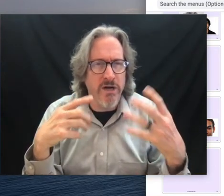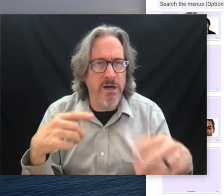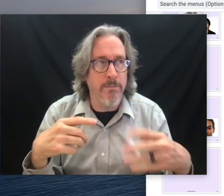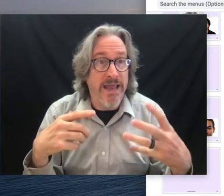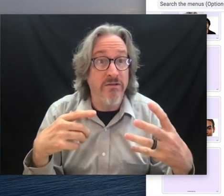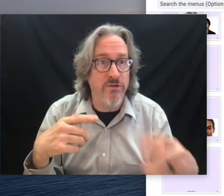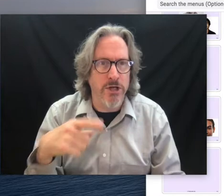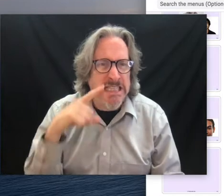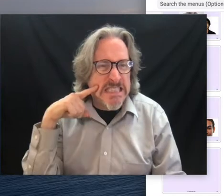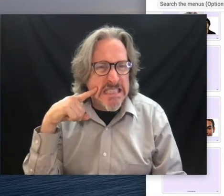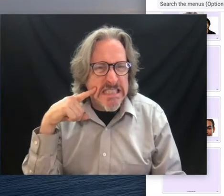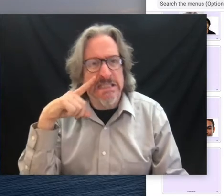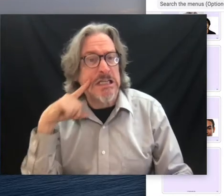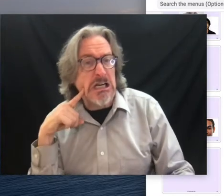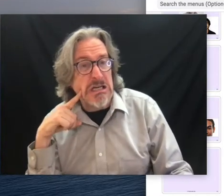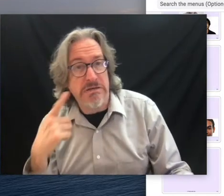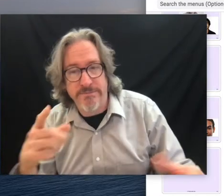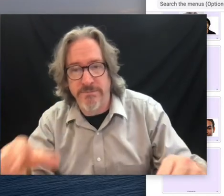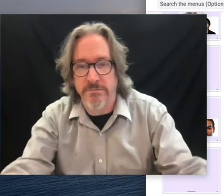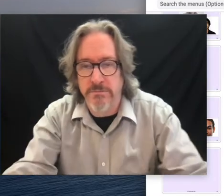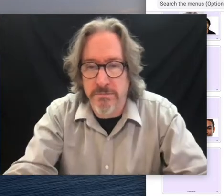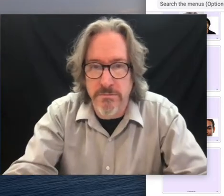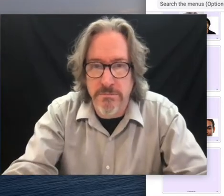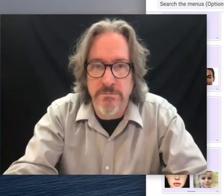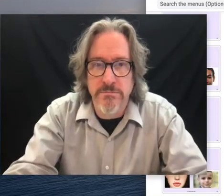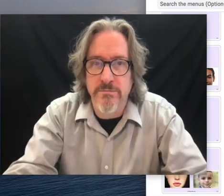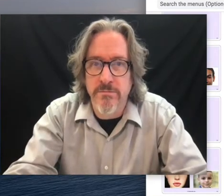of a painful look.